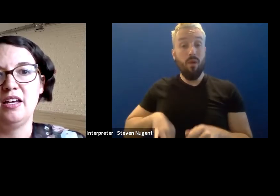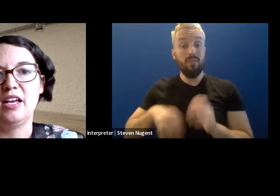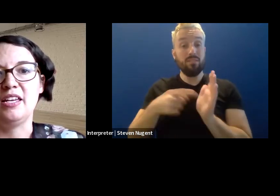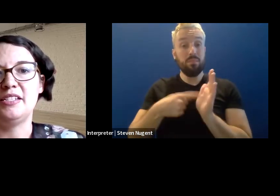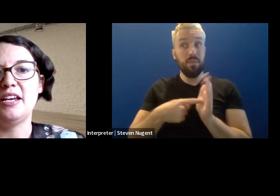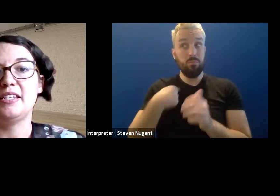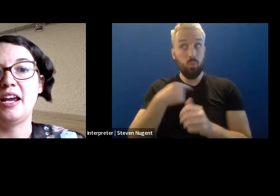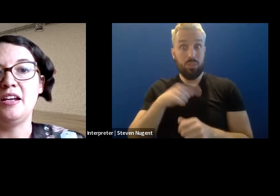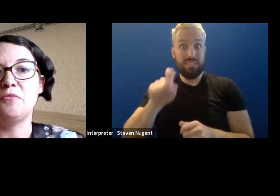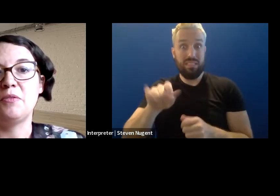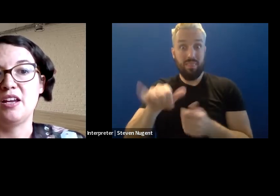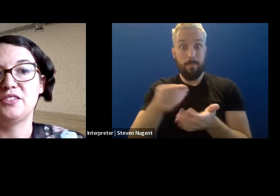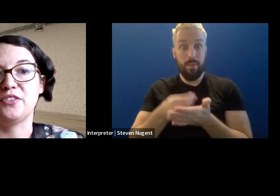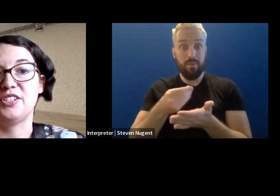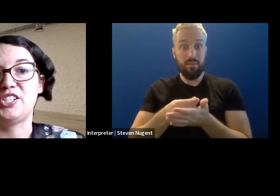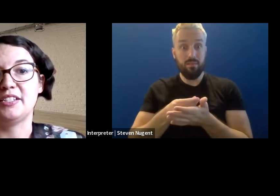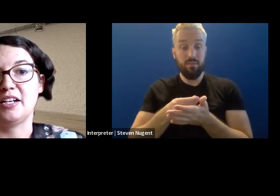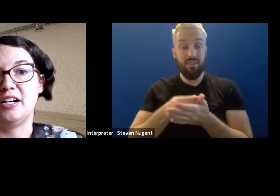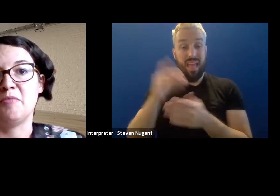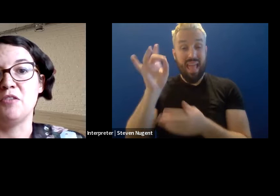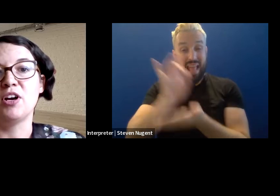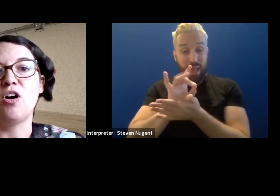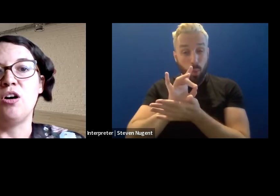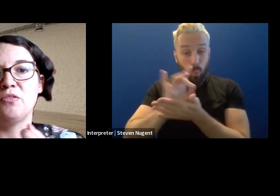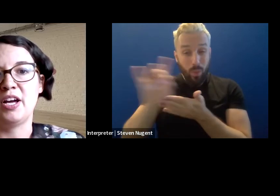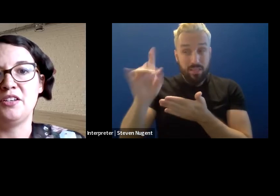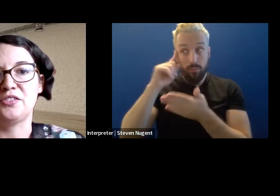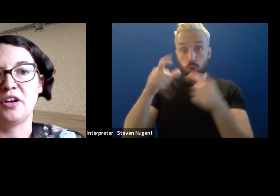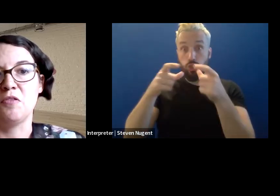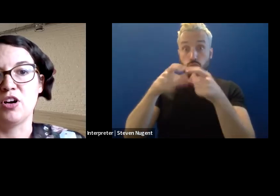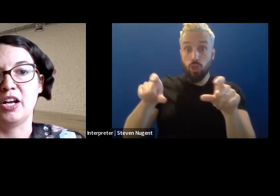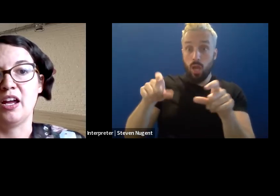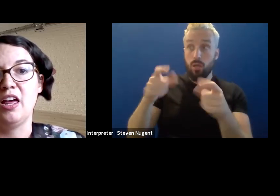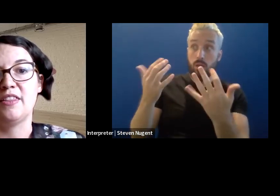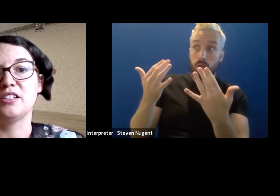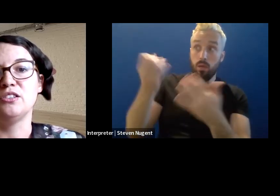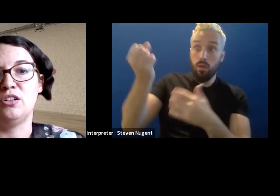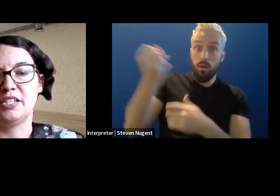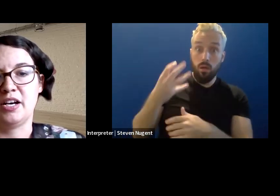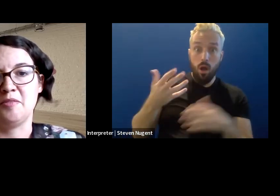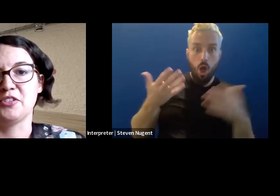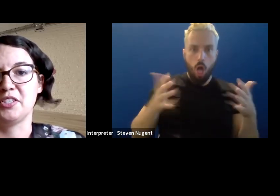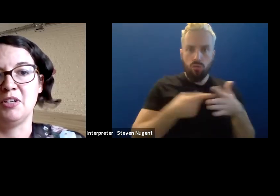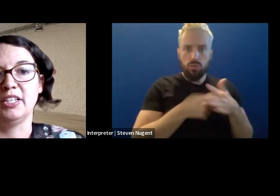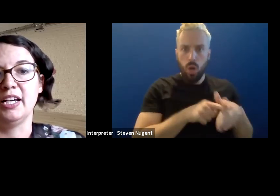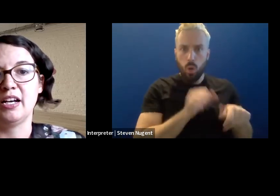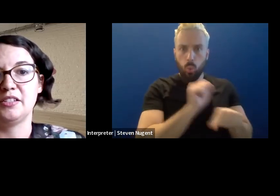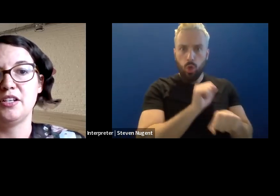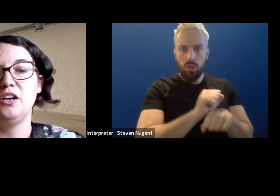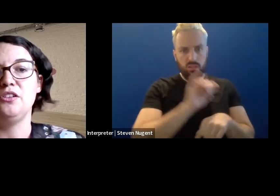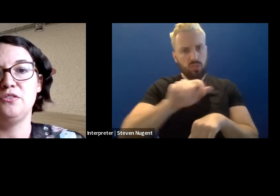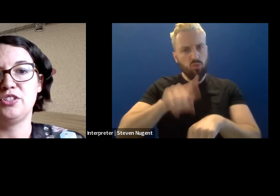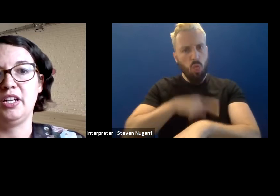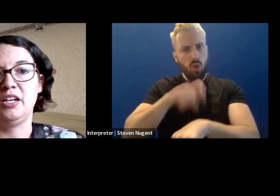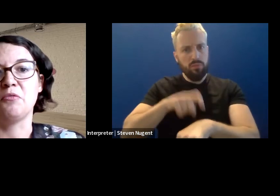money. It takes 8 weeks for the check to come and we're already starting working. That's a long time for someone like